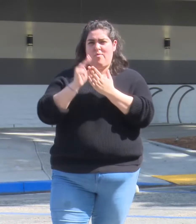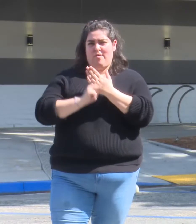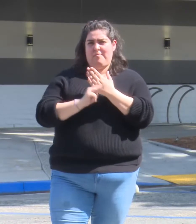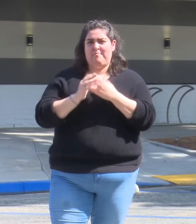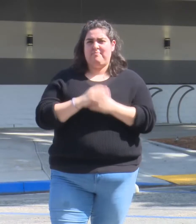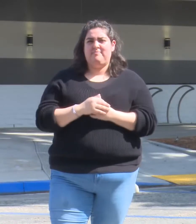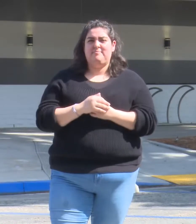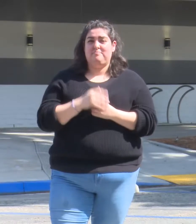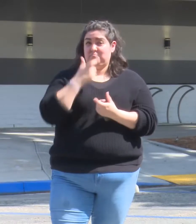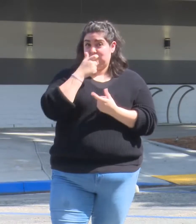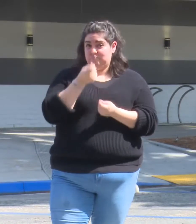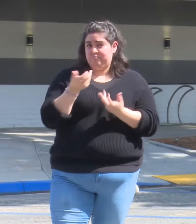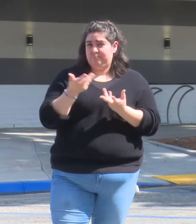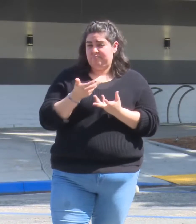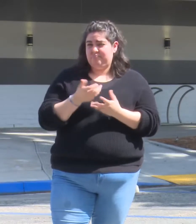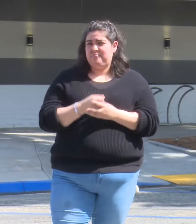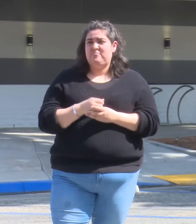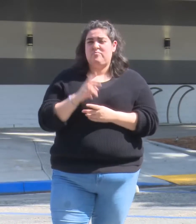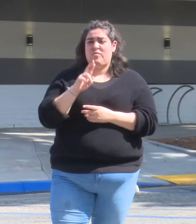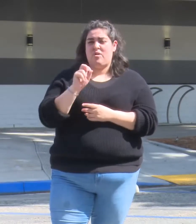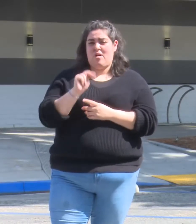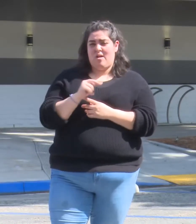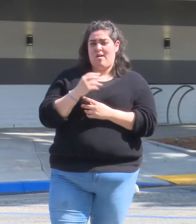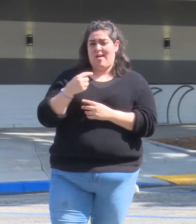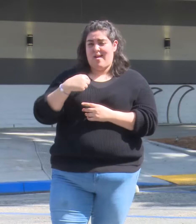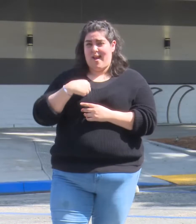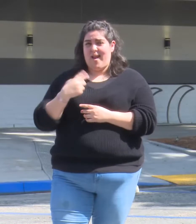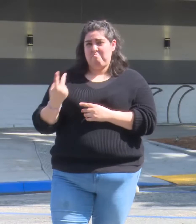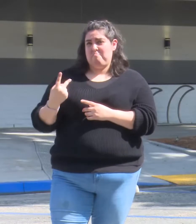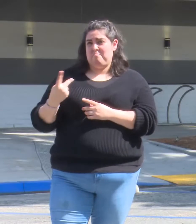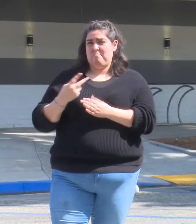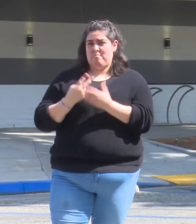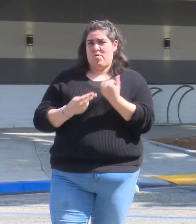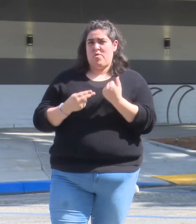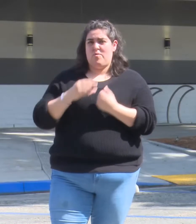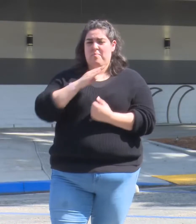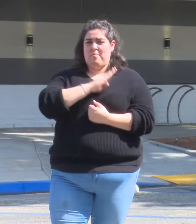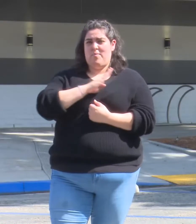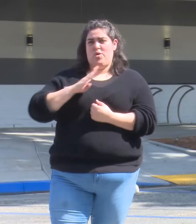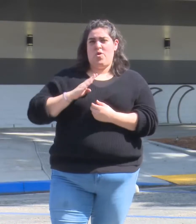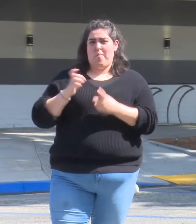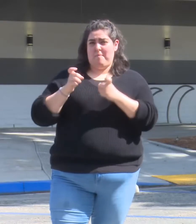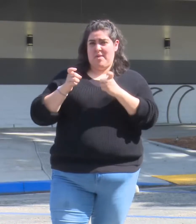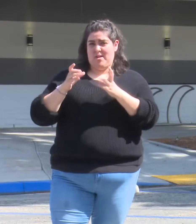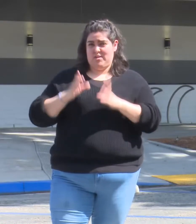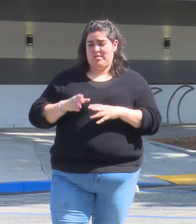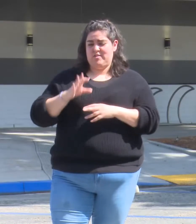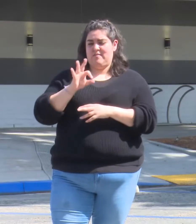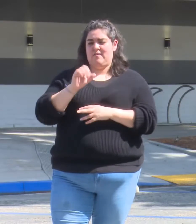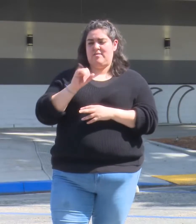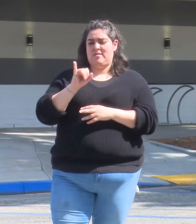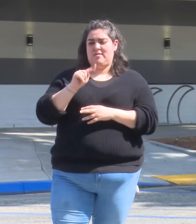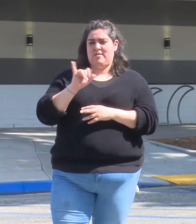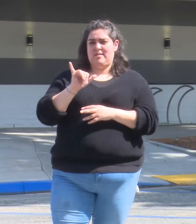So what was interesting is when Ron and I were both bureau managers, the facility centers were under our